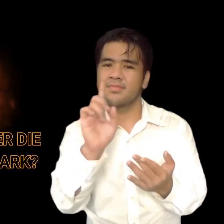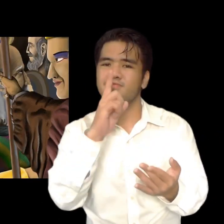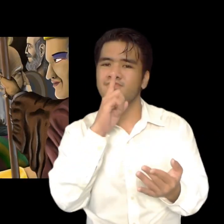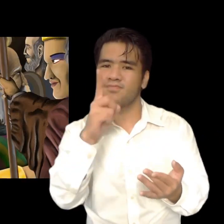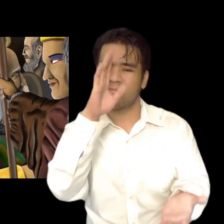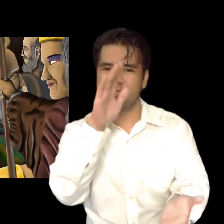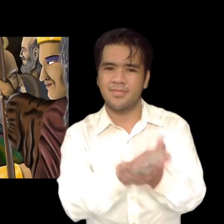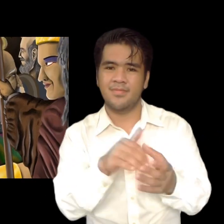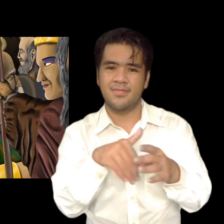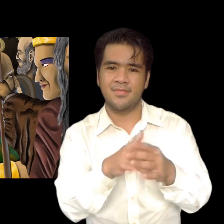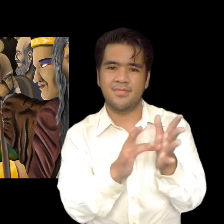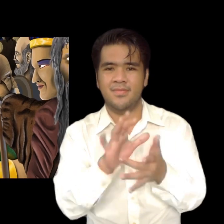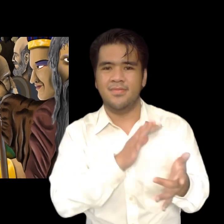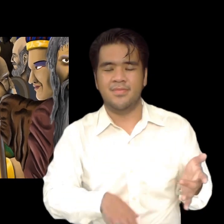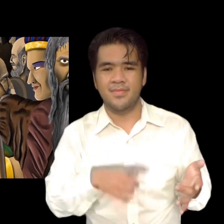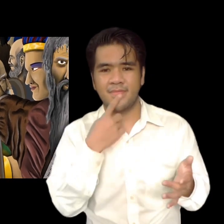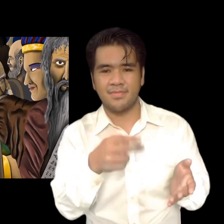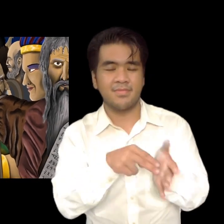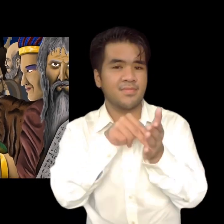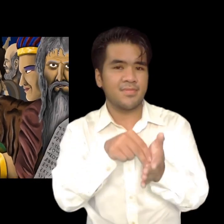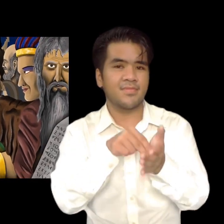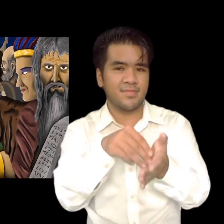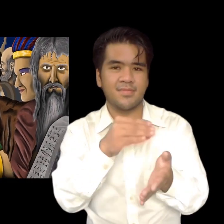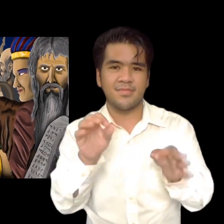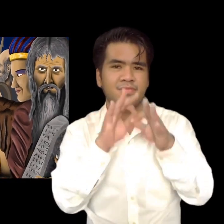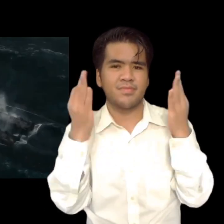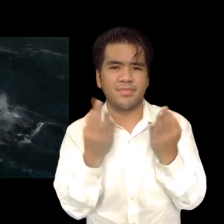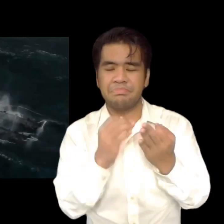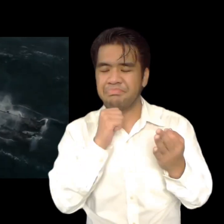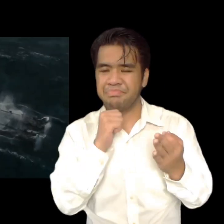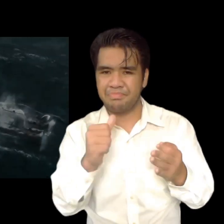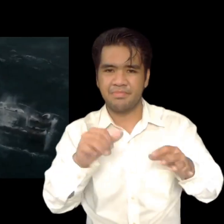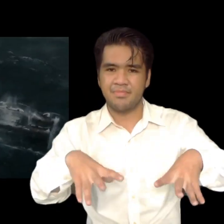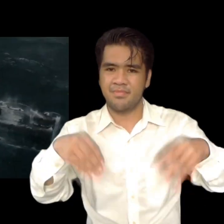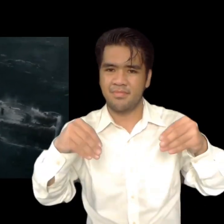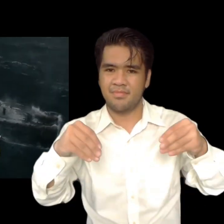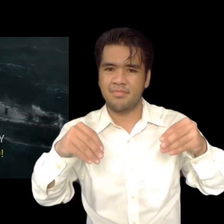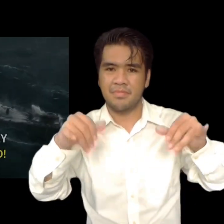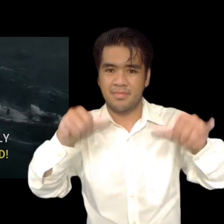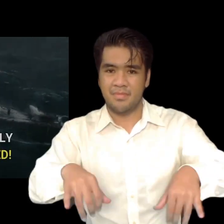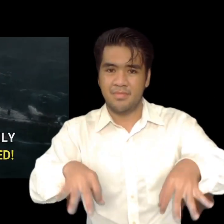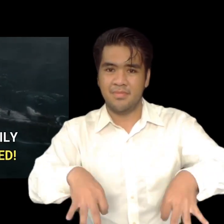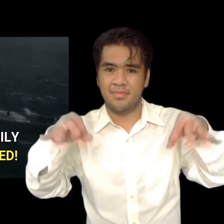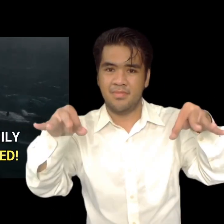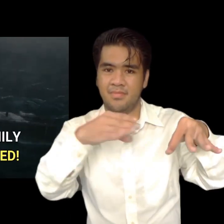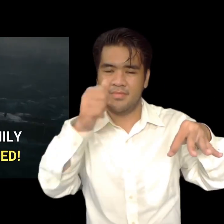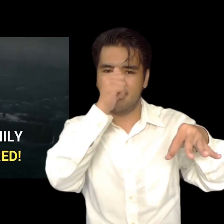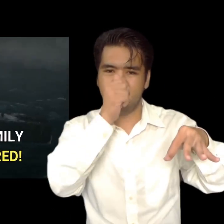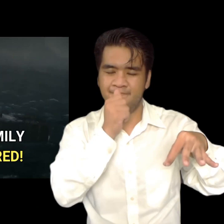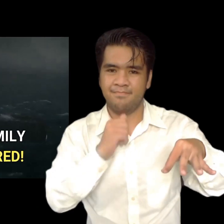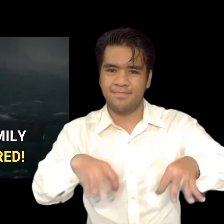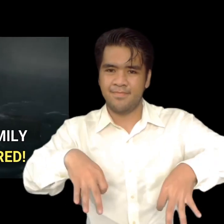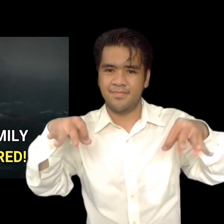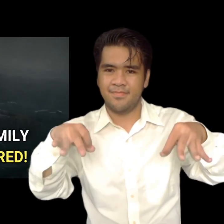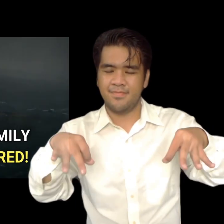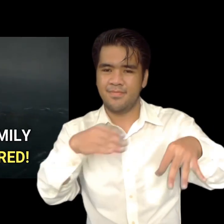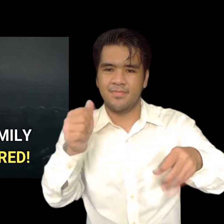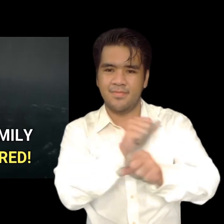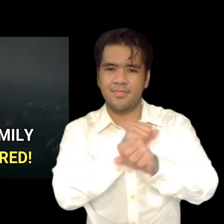and God gave us examples of his faithful men in the Bible. Noah and his family, for example, were not raptured to escape the flood. They endured the